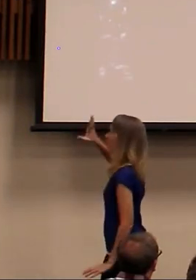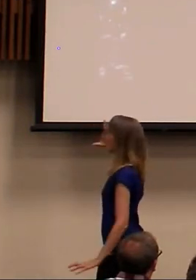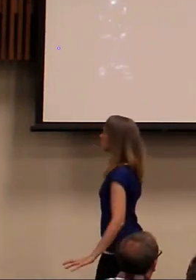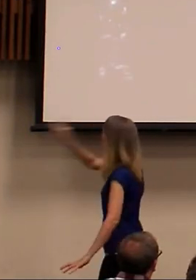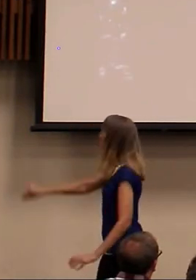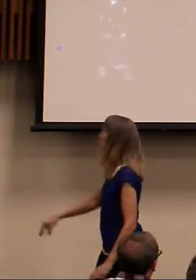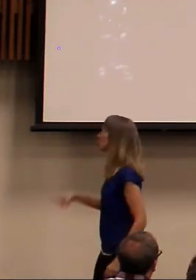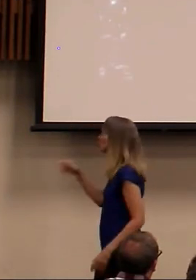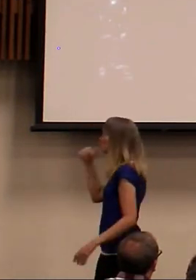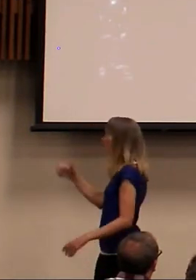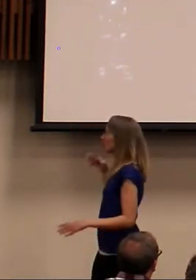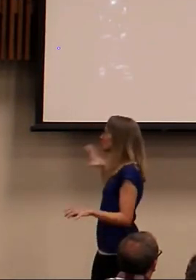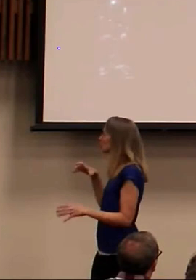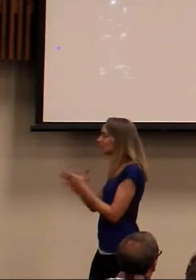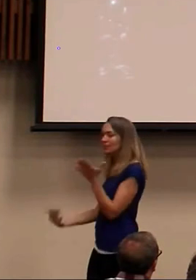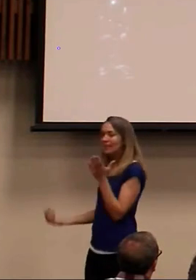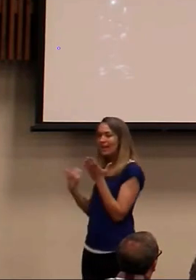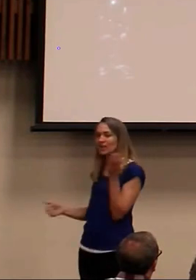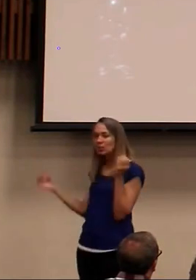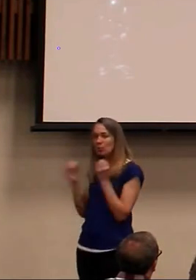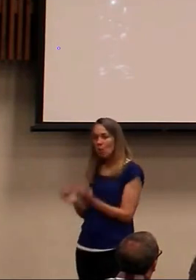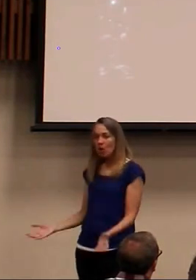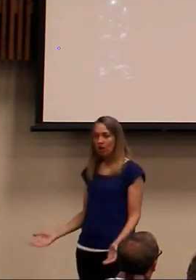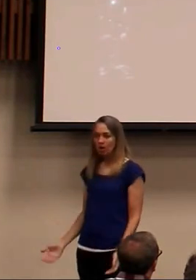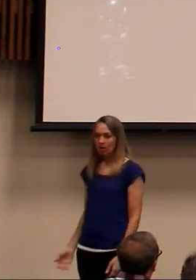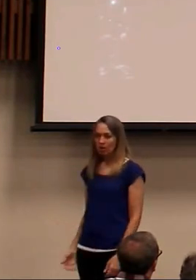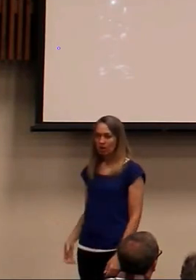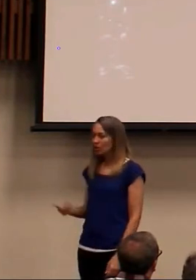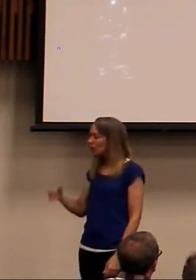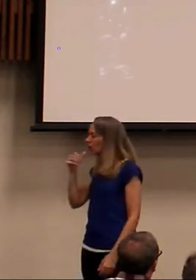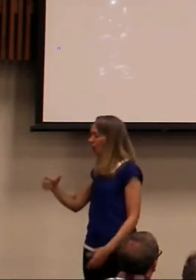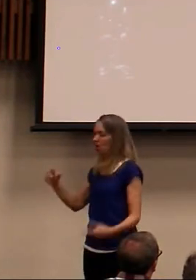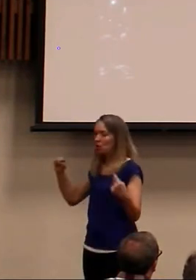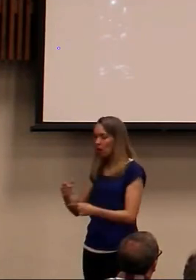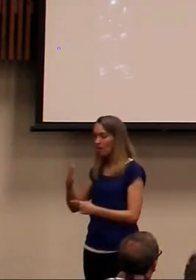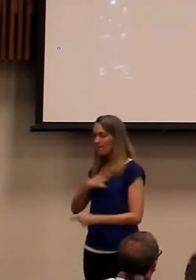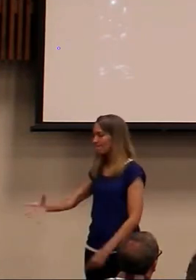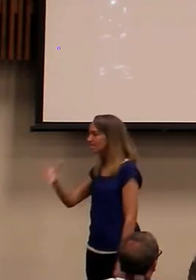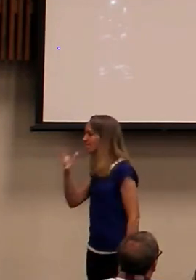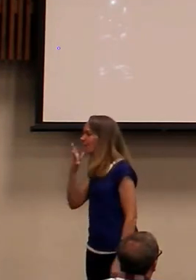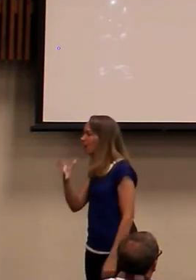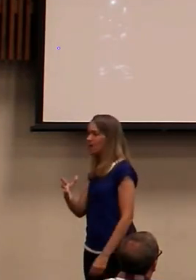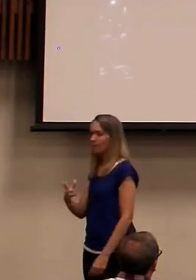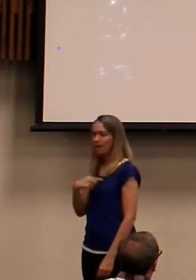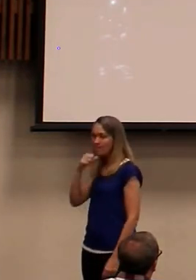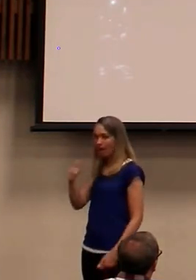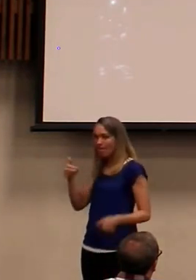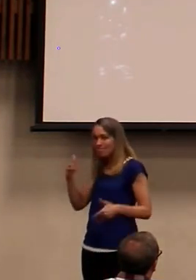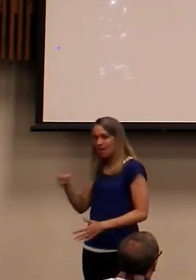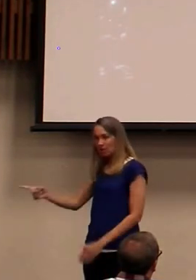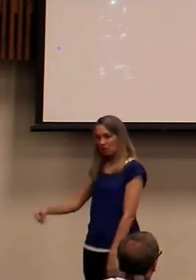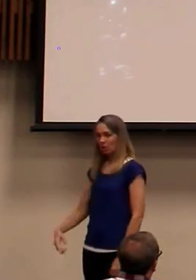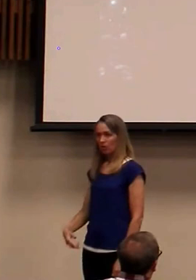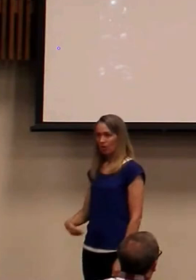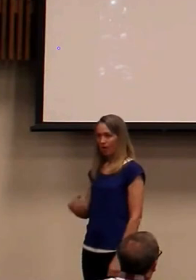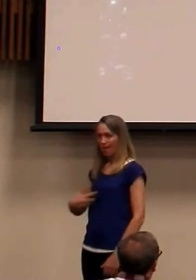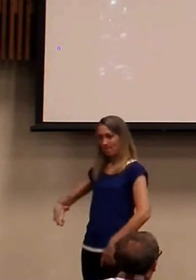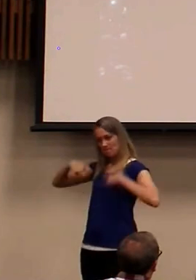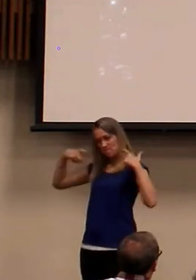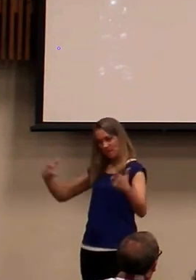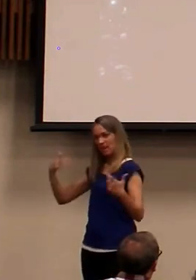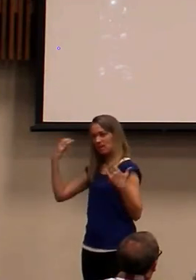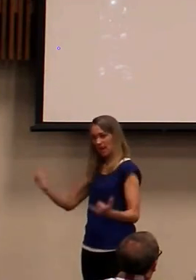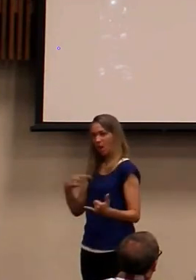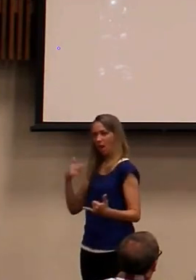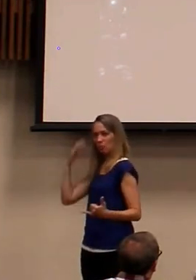"No, you're not going to do this anymore. You're not going to hurt my mom. I'm not going to let you. I'm big now and